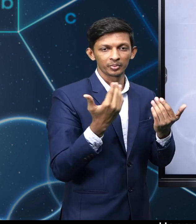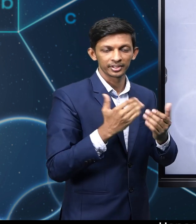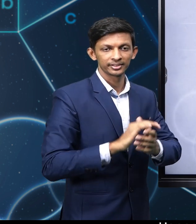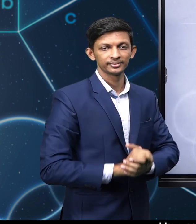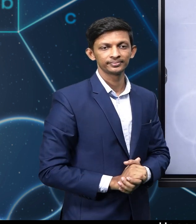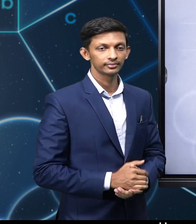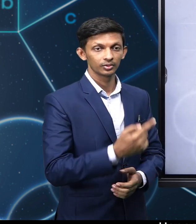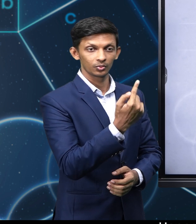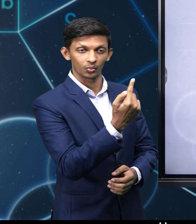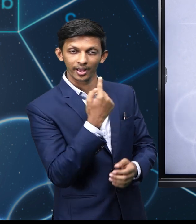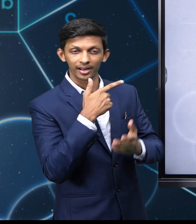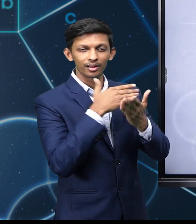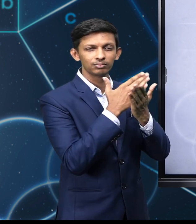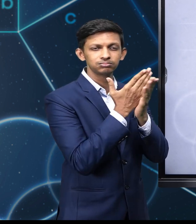children. Unitary method.